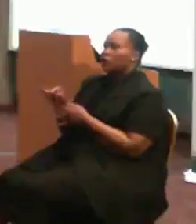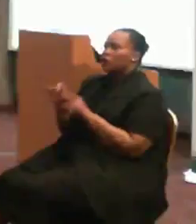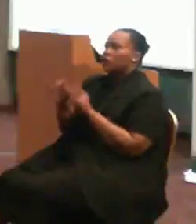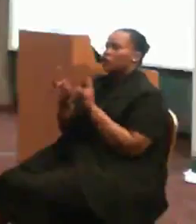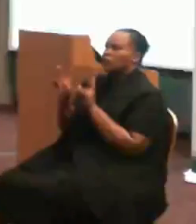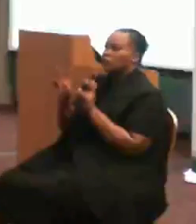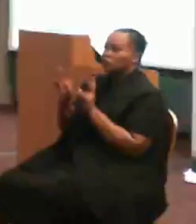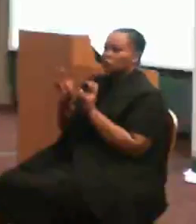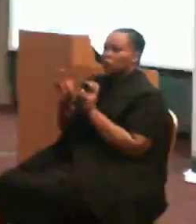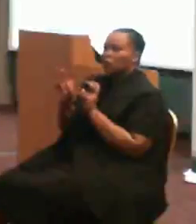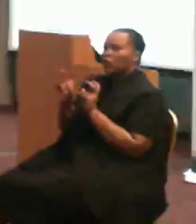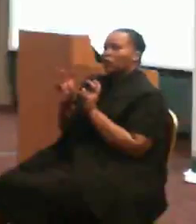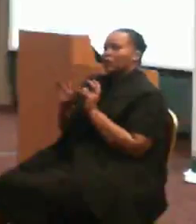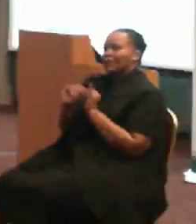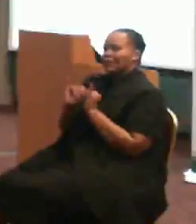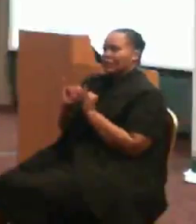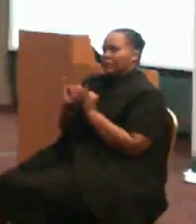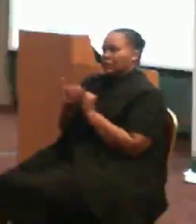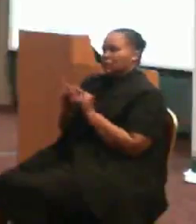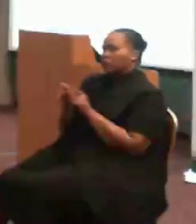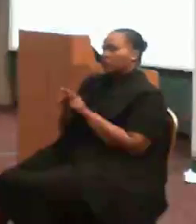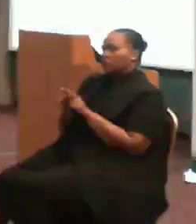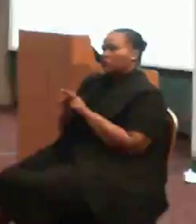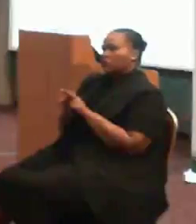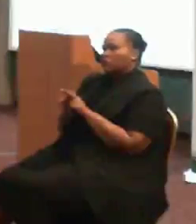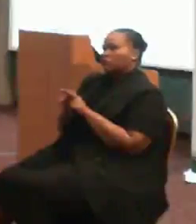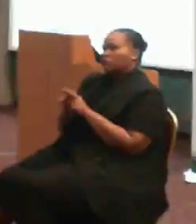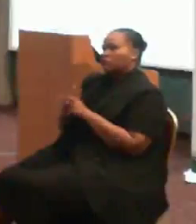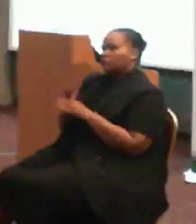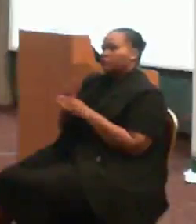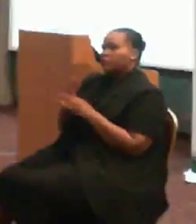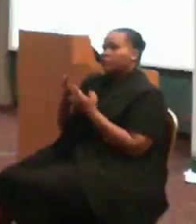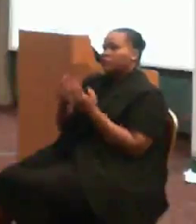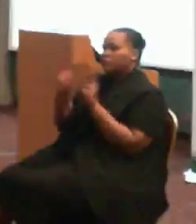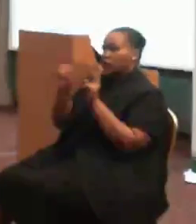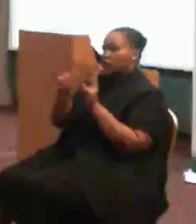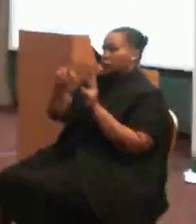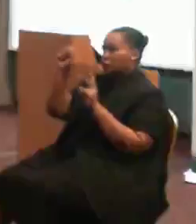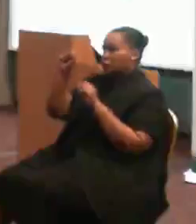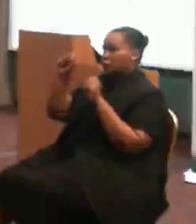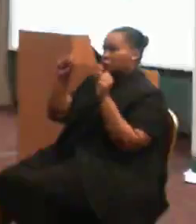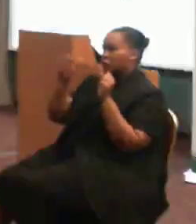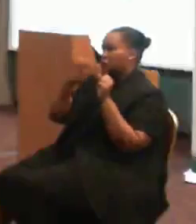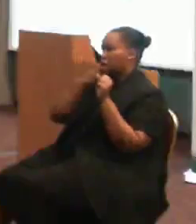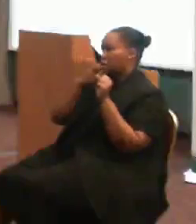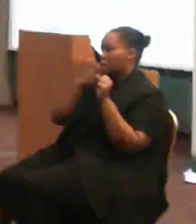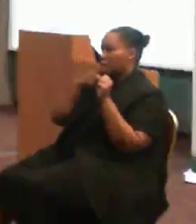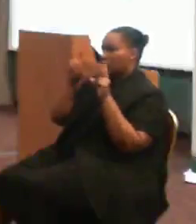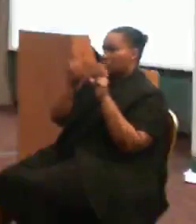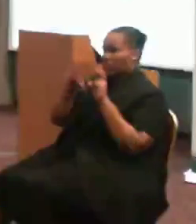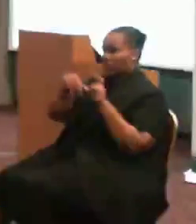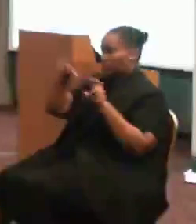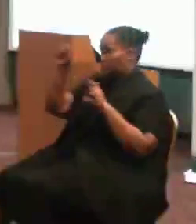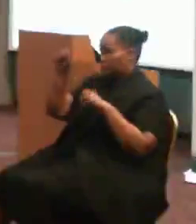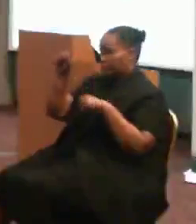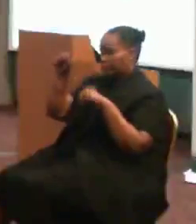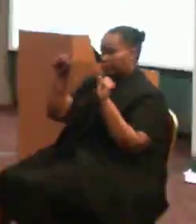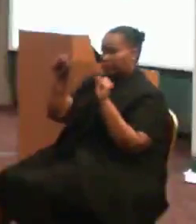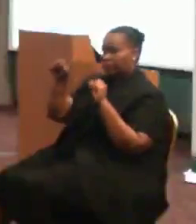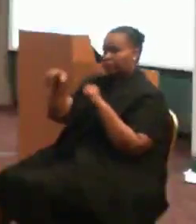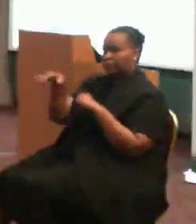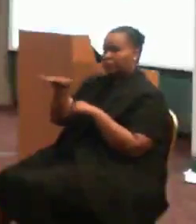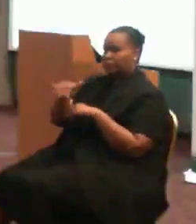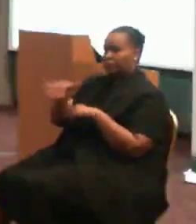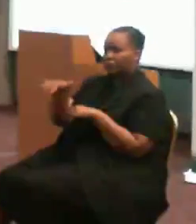issues, even operationally. We're having load shedding. We just had load shedding in December. In an environment